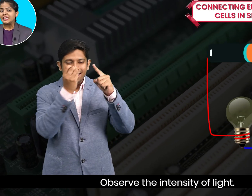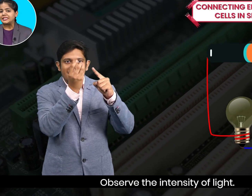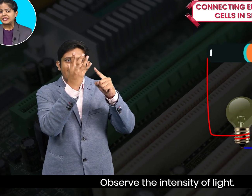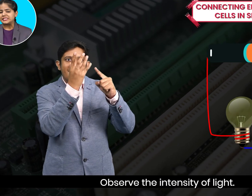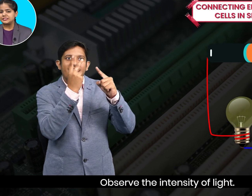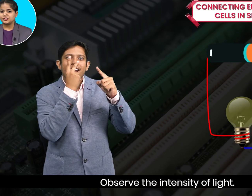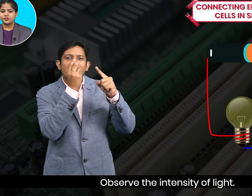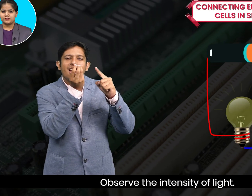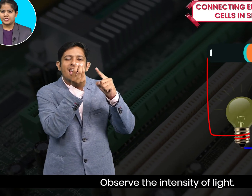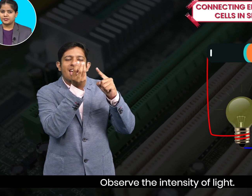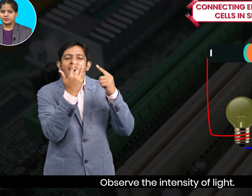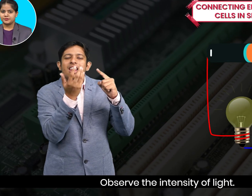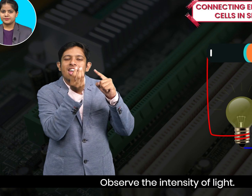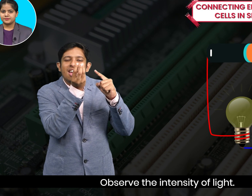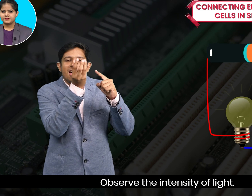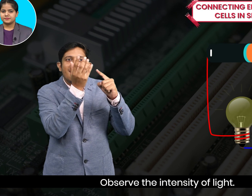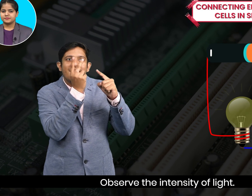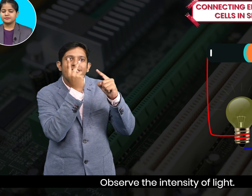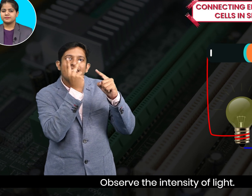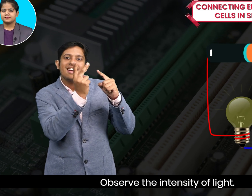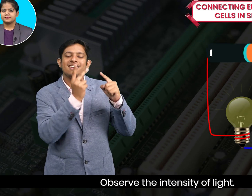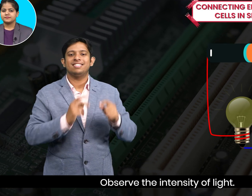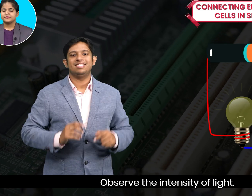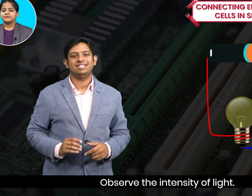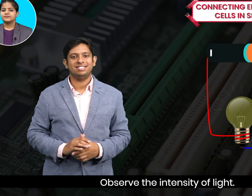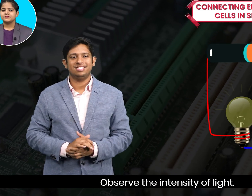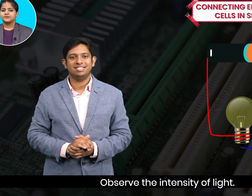observe the intensity of light.